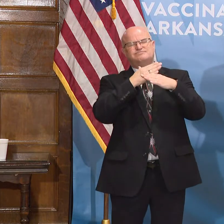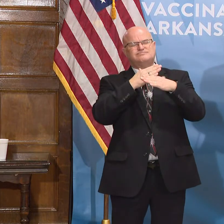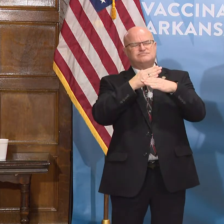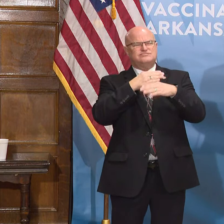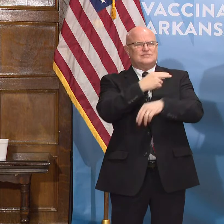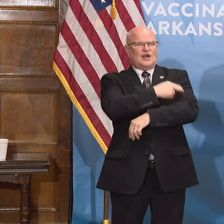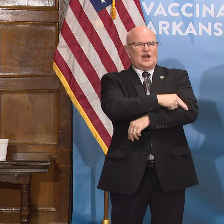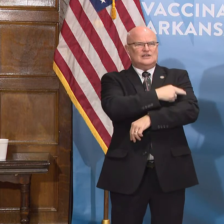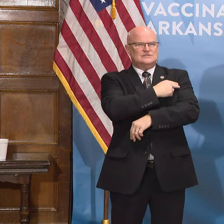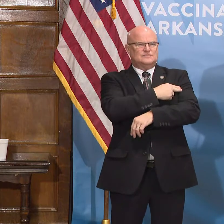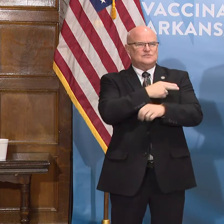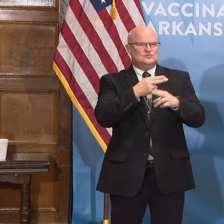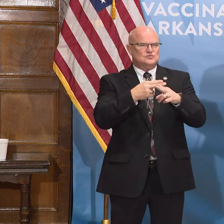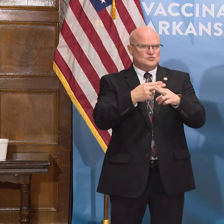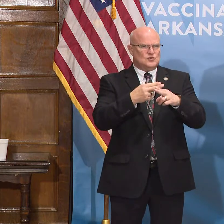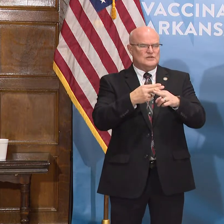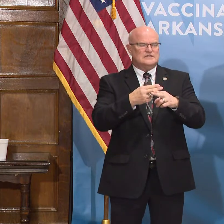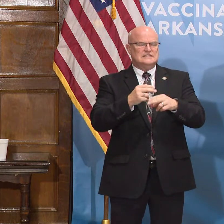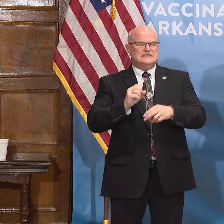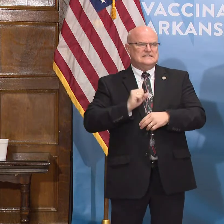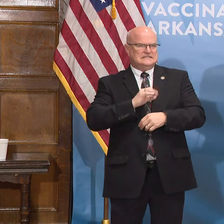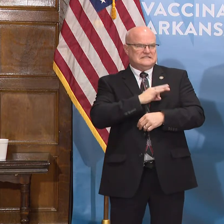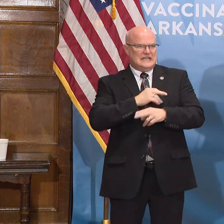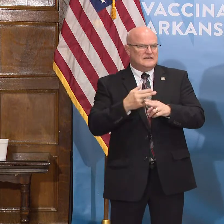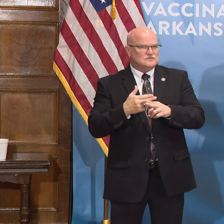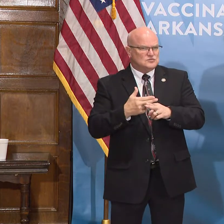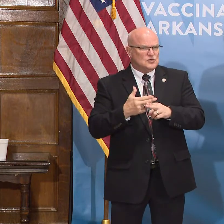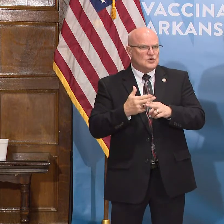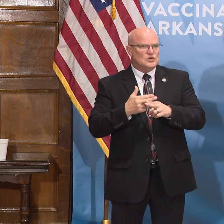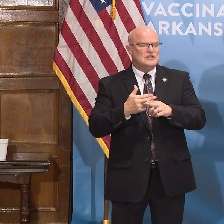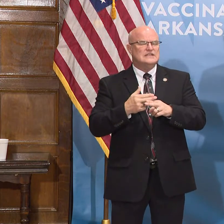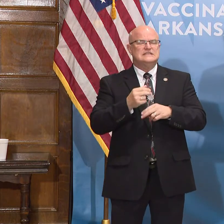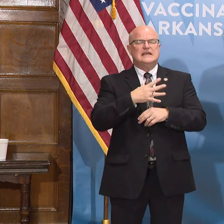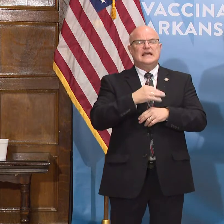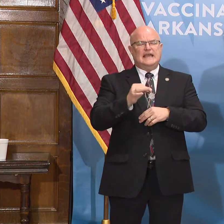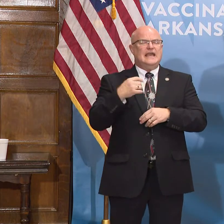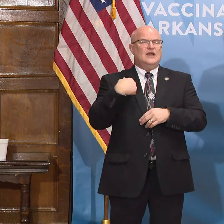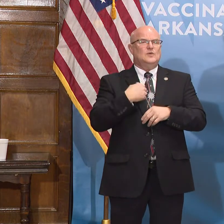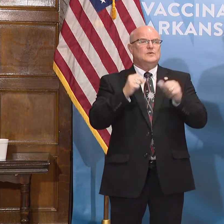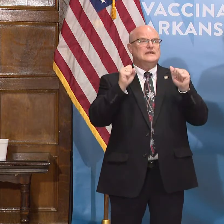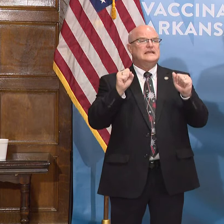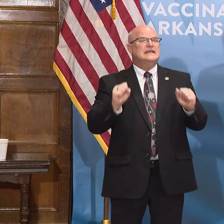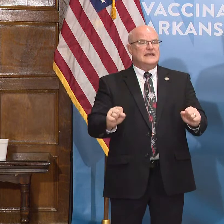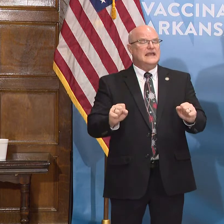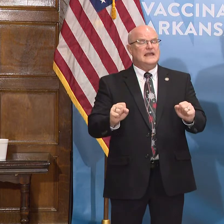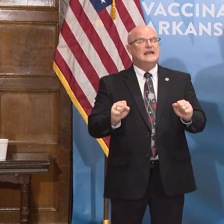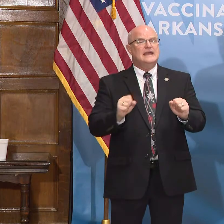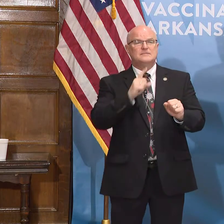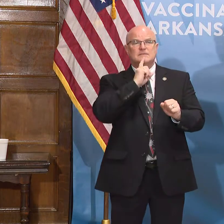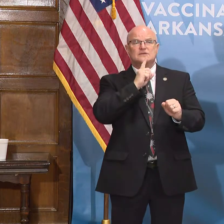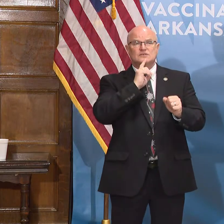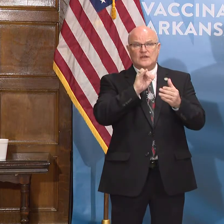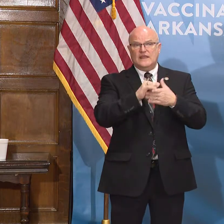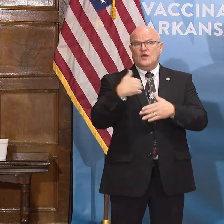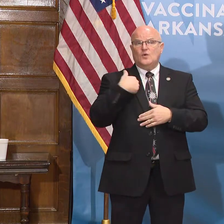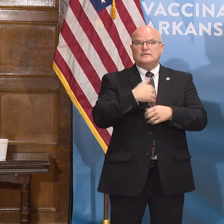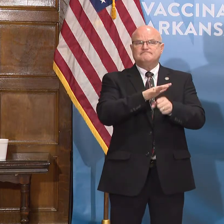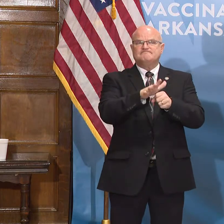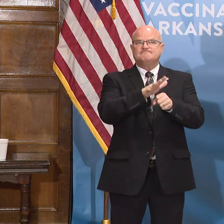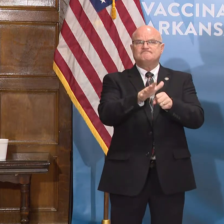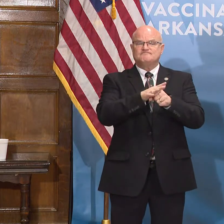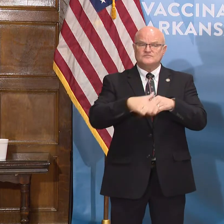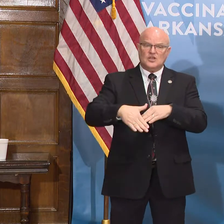hospital shortage, staffing shortages, and that we are able to make sure that we have